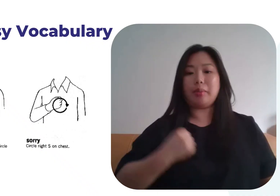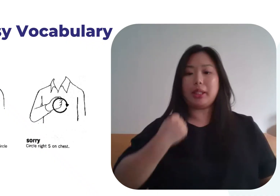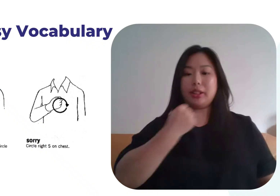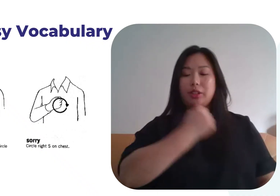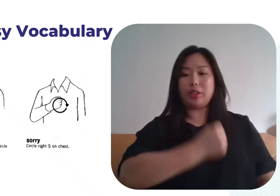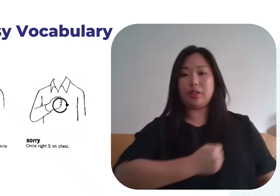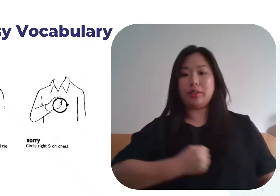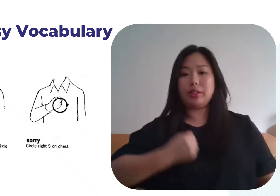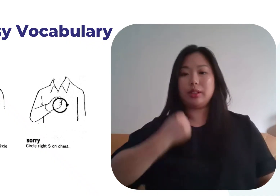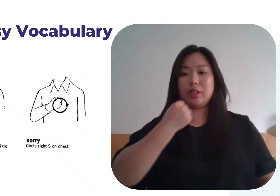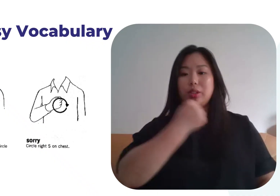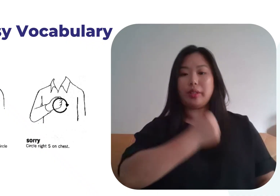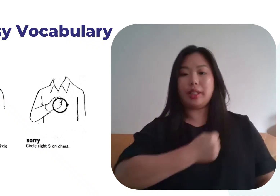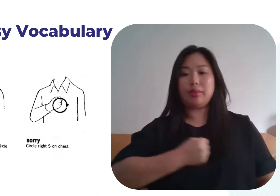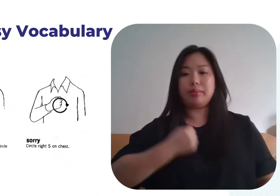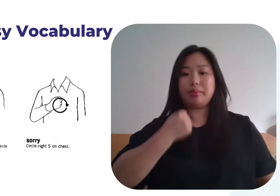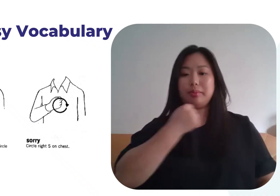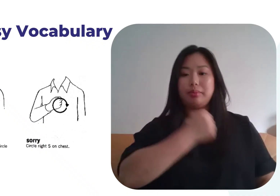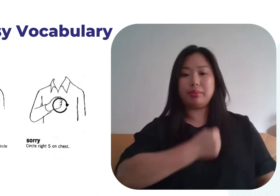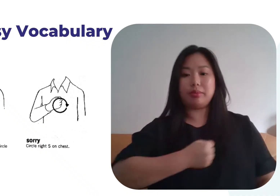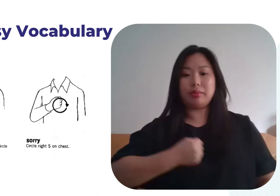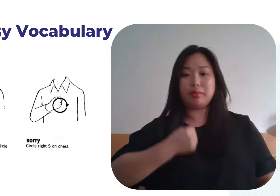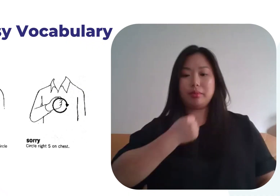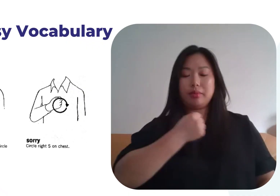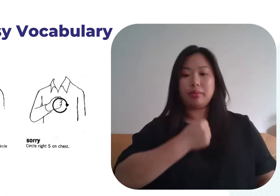and you make a circle. Sorry.